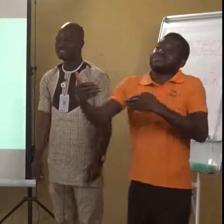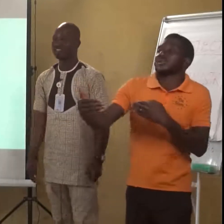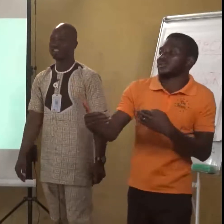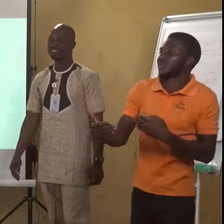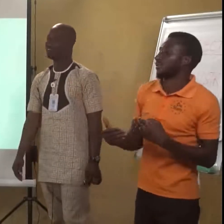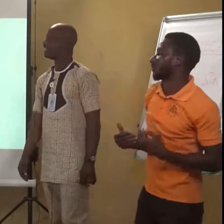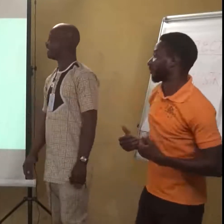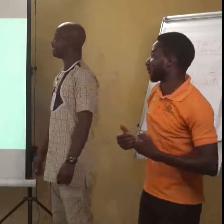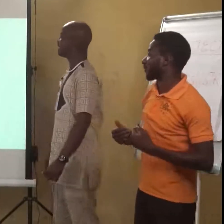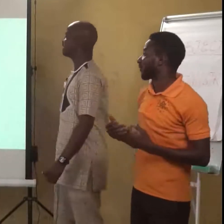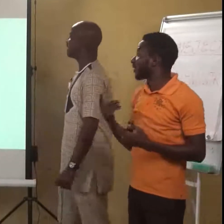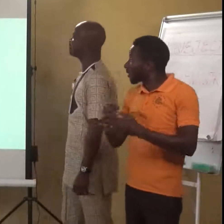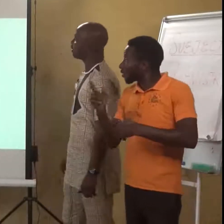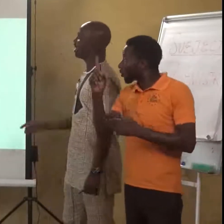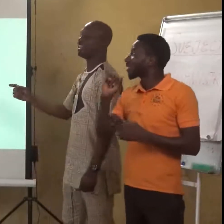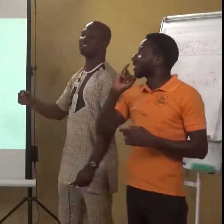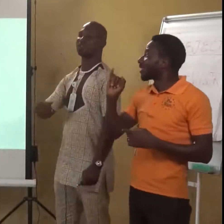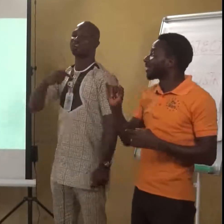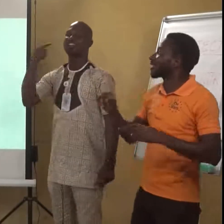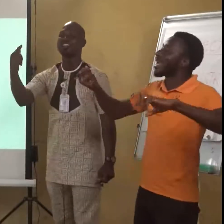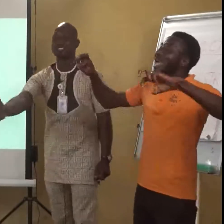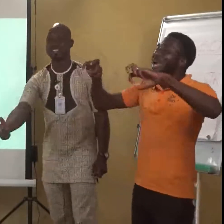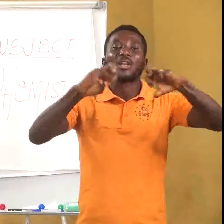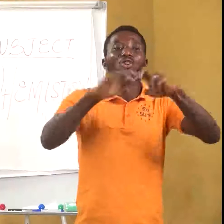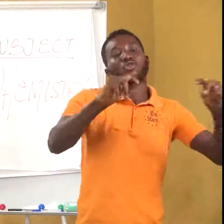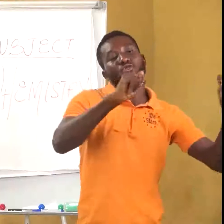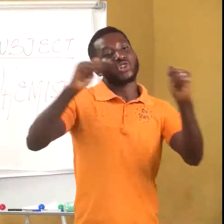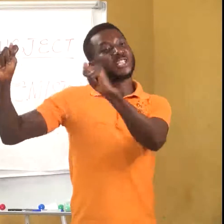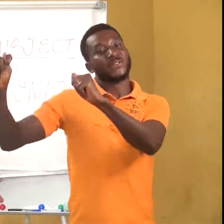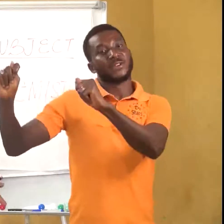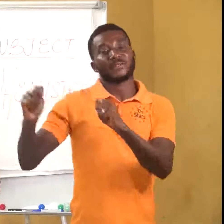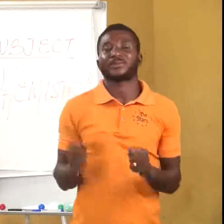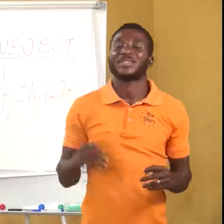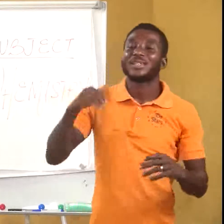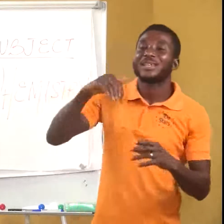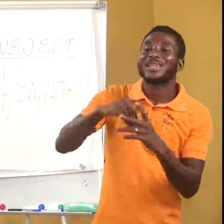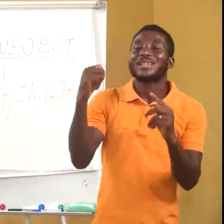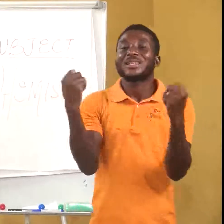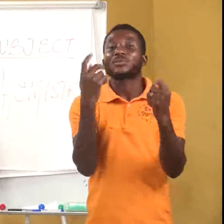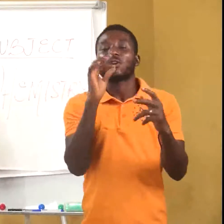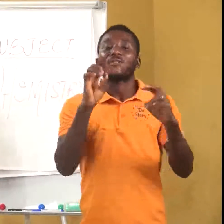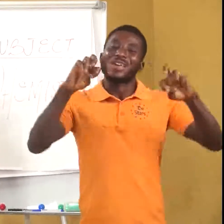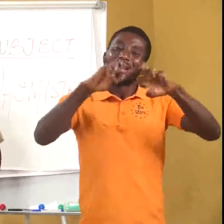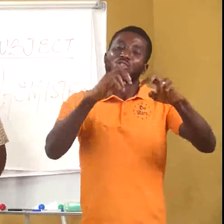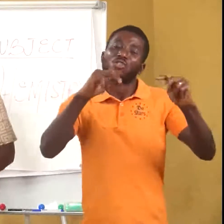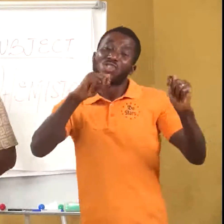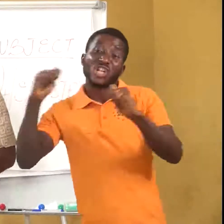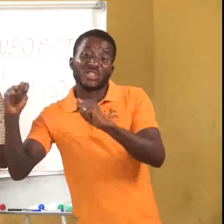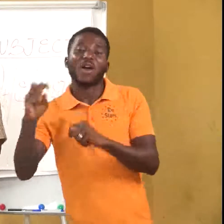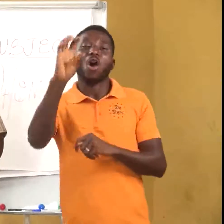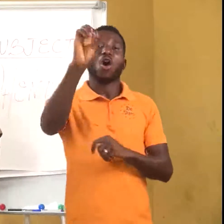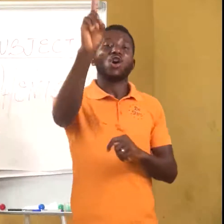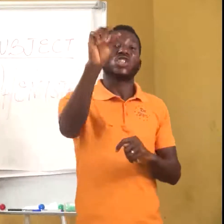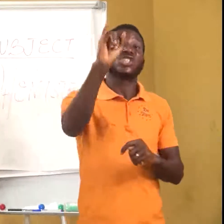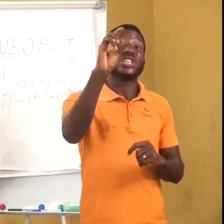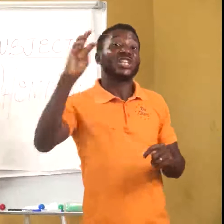next definition is in terms of electron transfer. In terms of electron transfer, oxidation is the loss